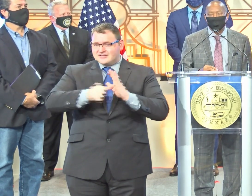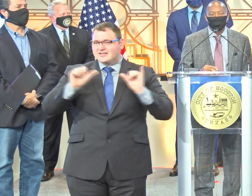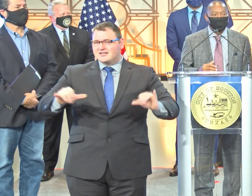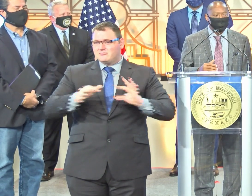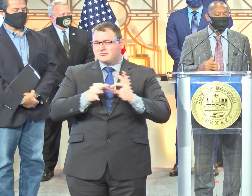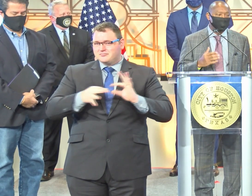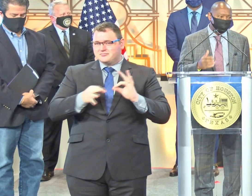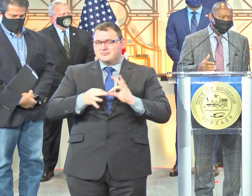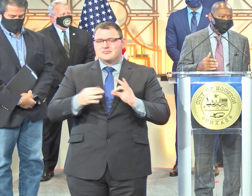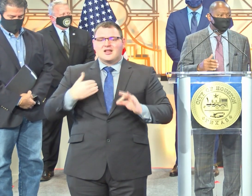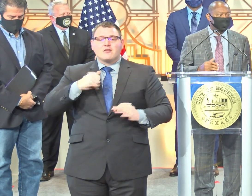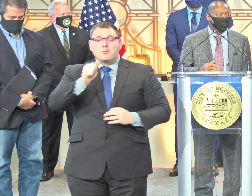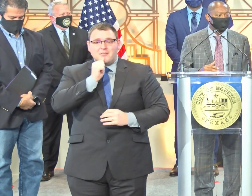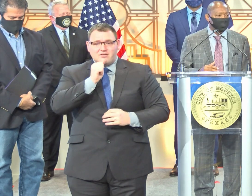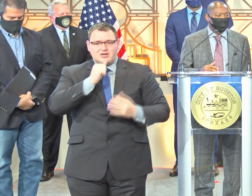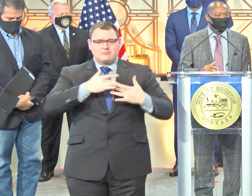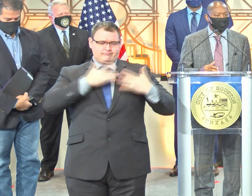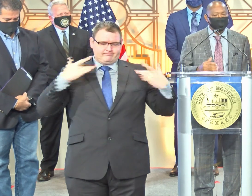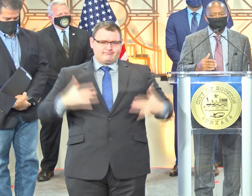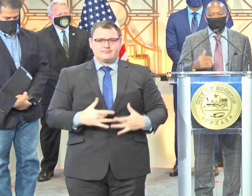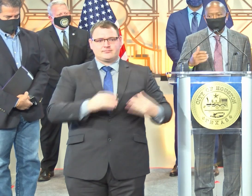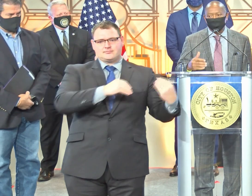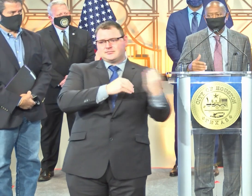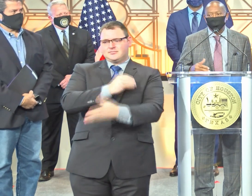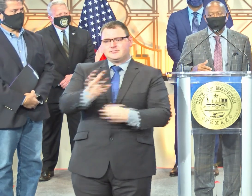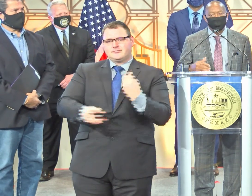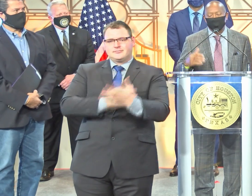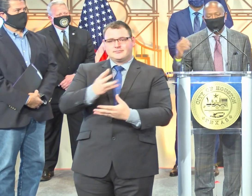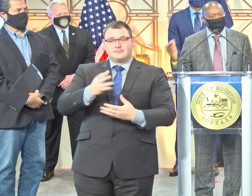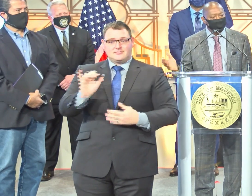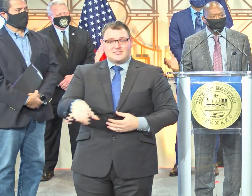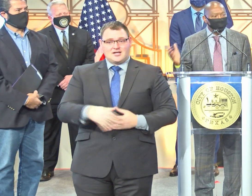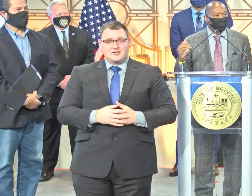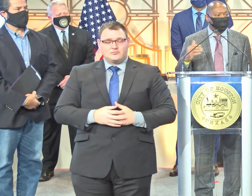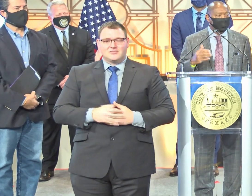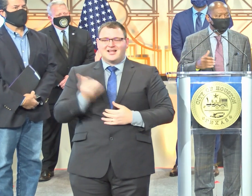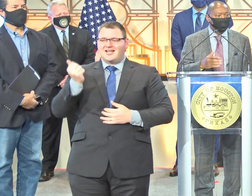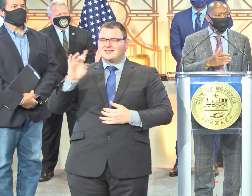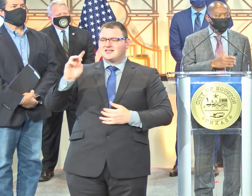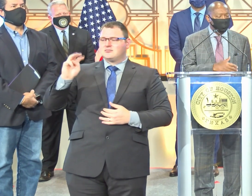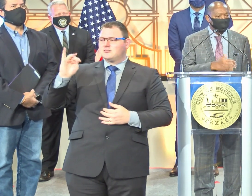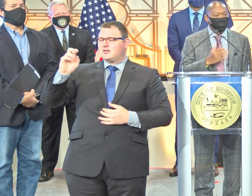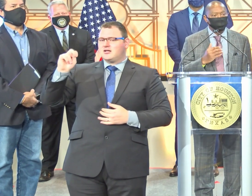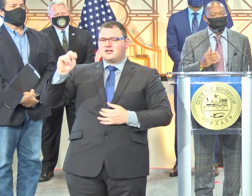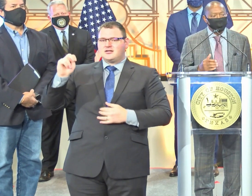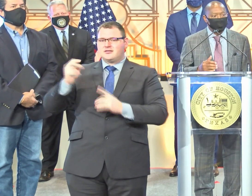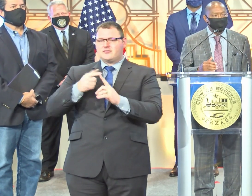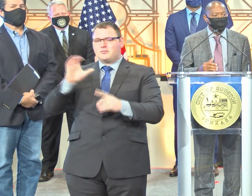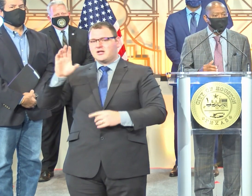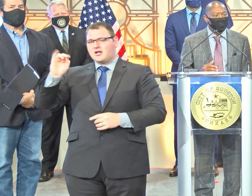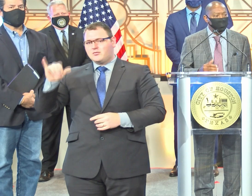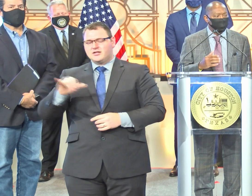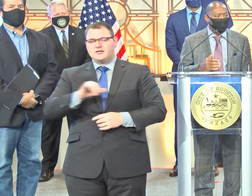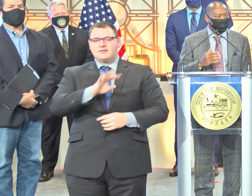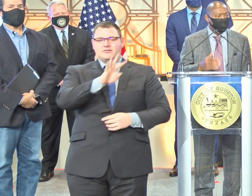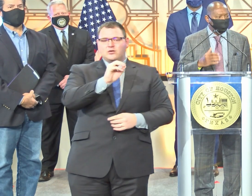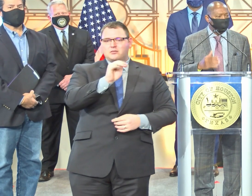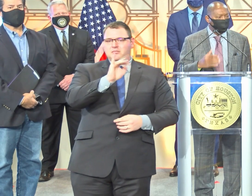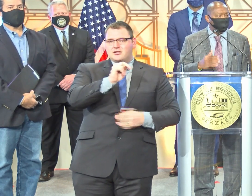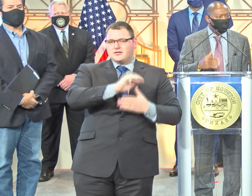happen. As Mike said, we need landlords, we need management companies. If you're interested in being part of this program,